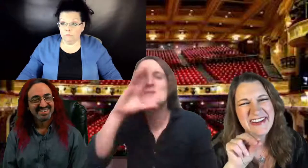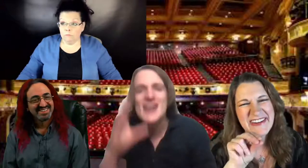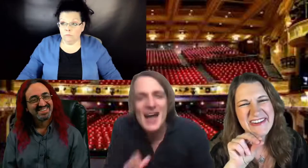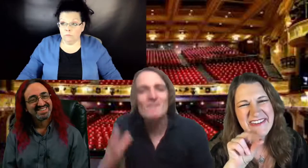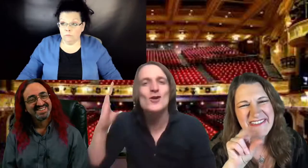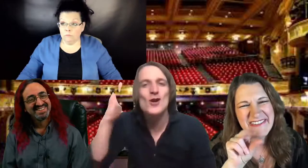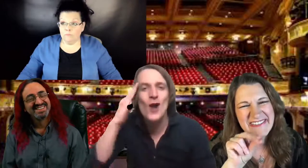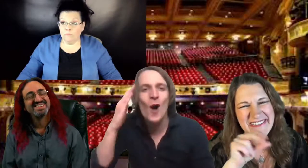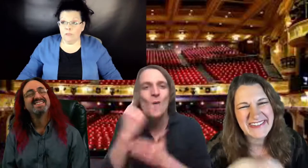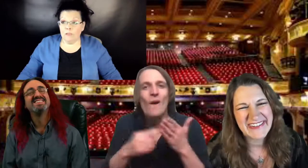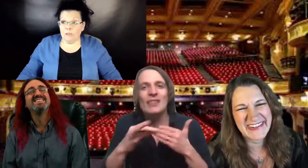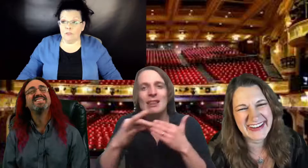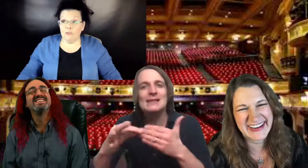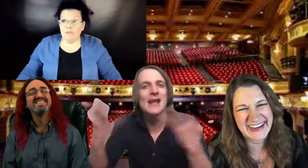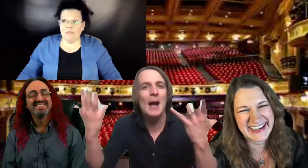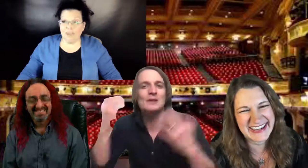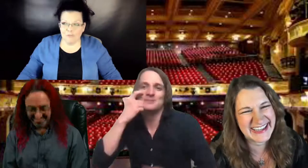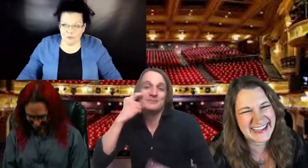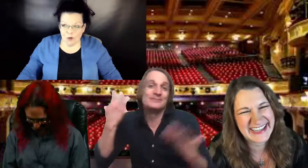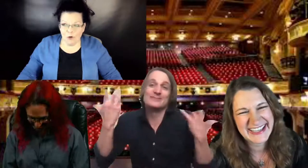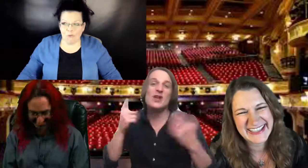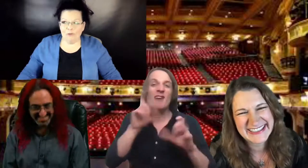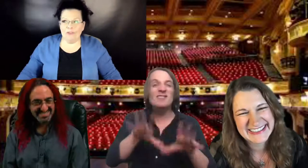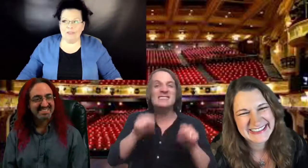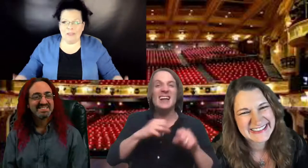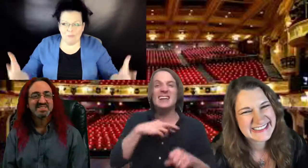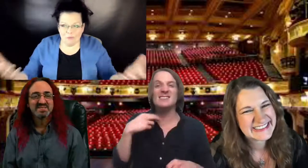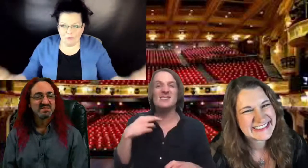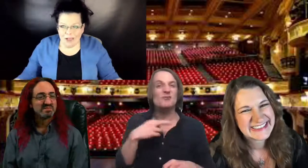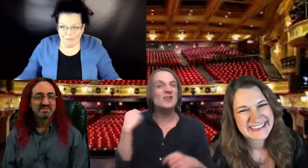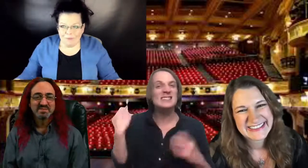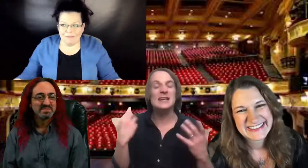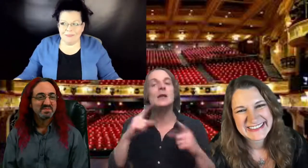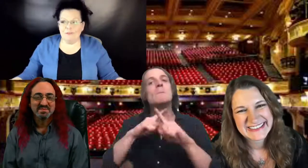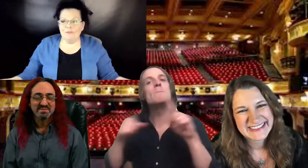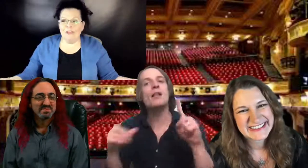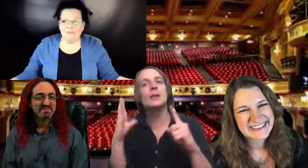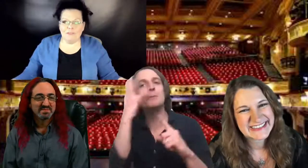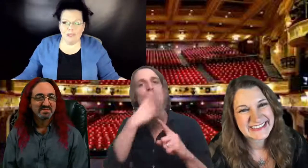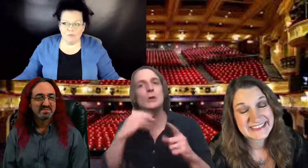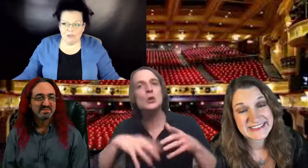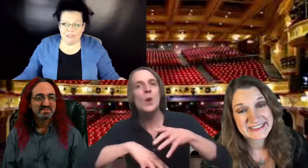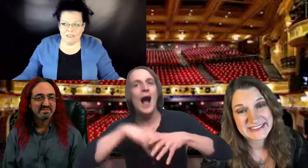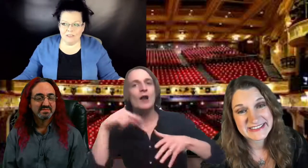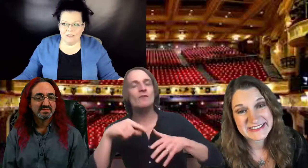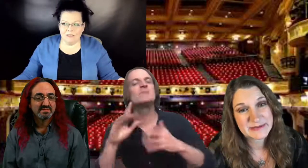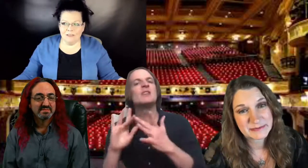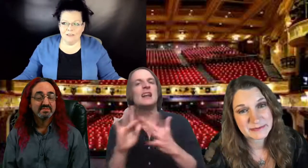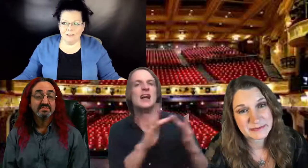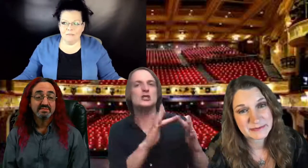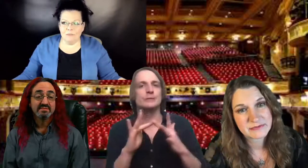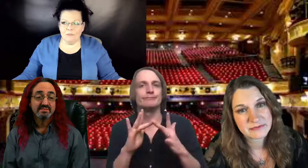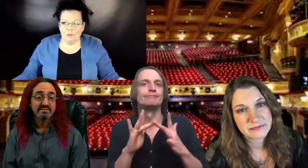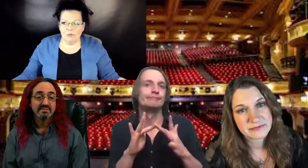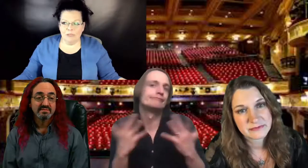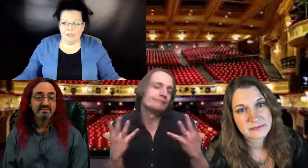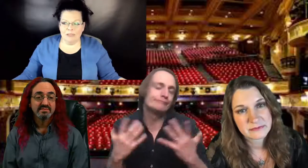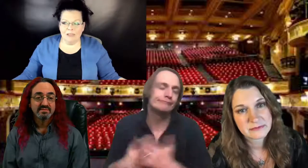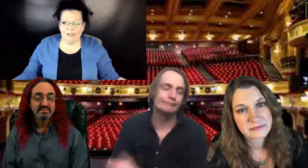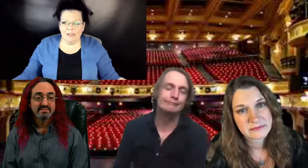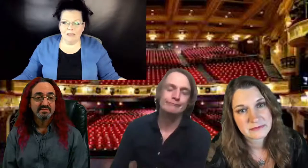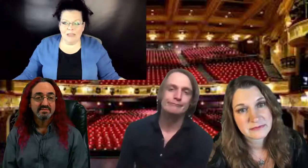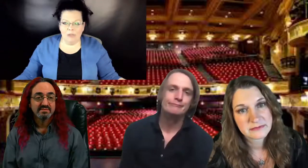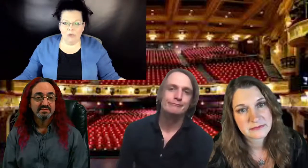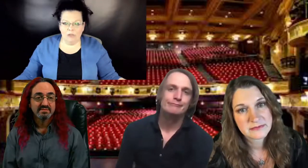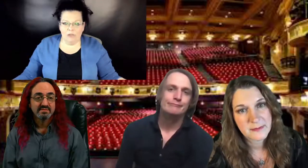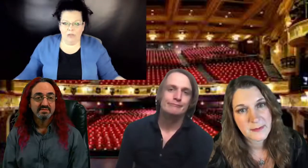off. No. You never know where things and what will happen. And so you have to take risks. But the beauty is I